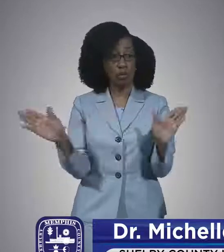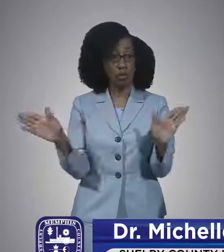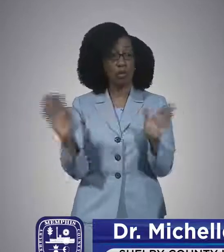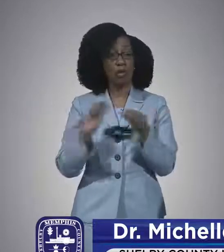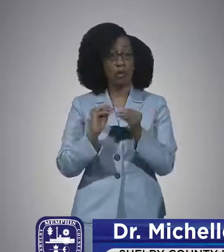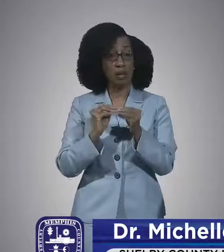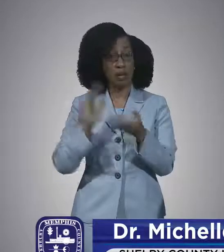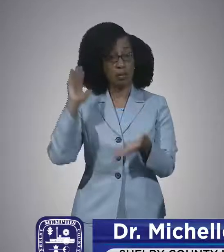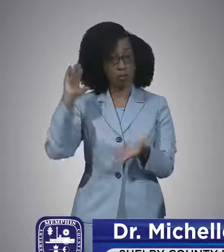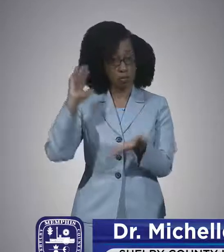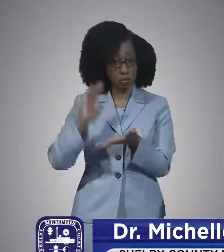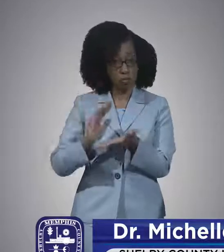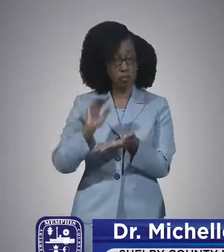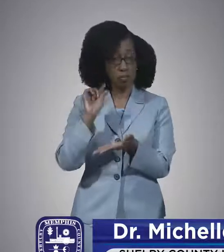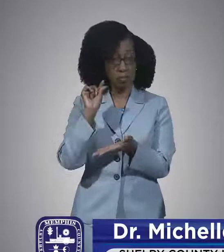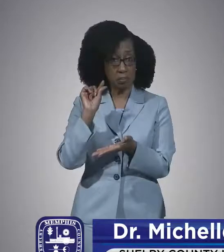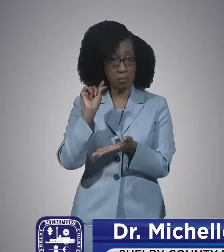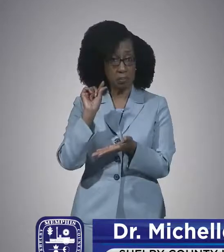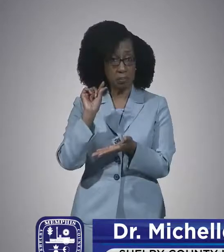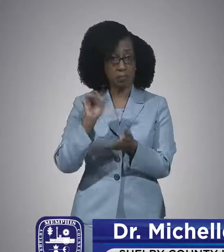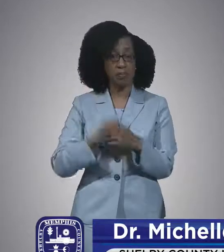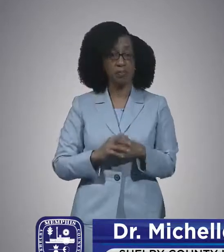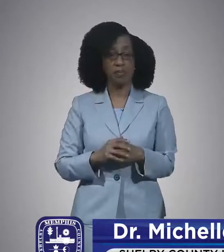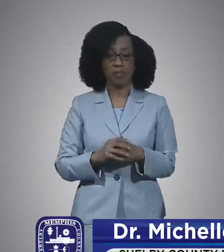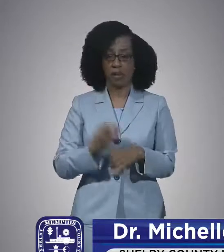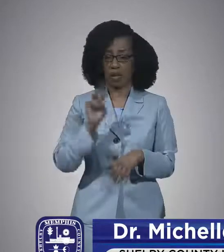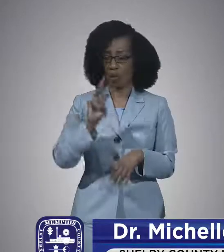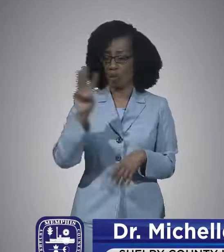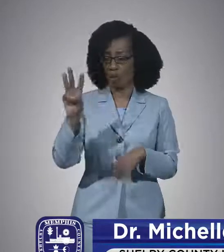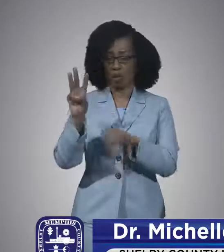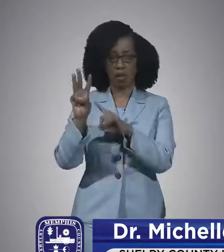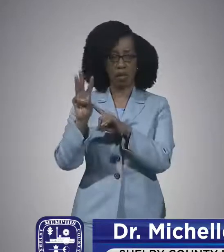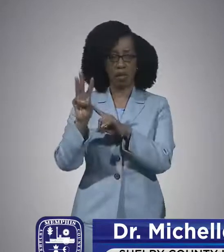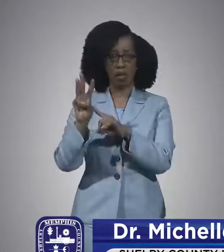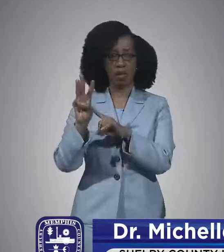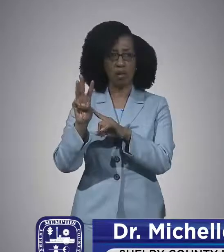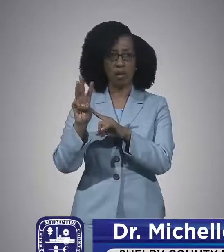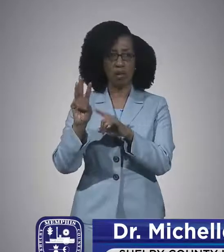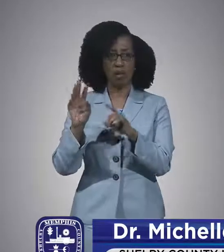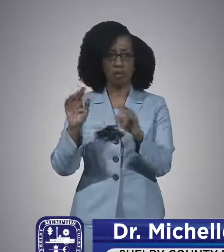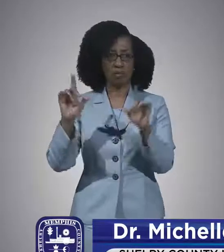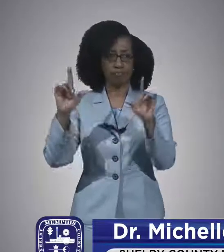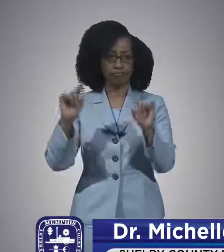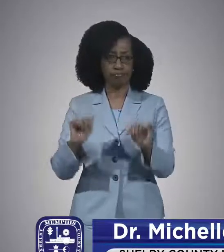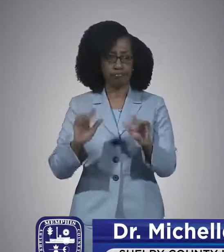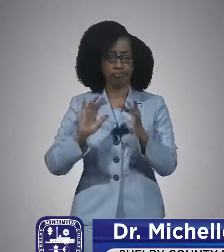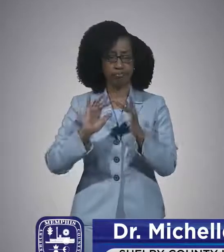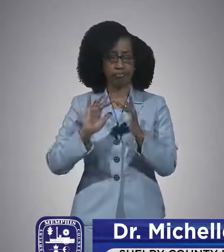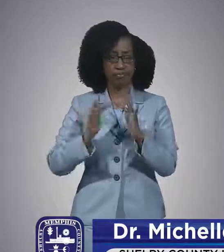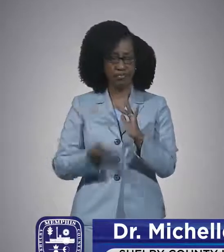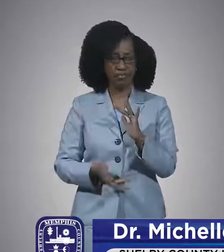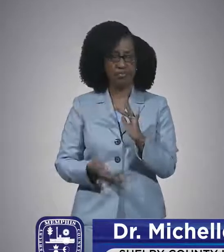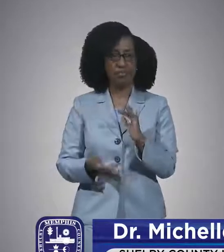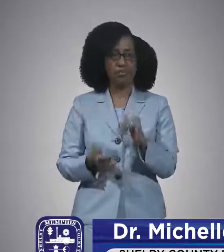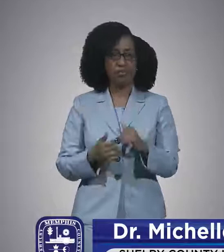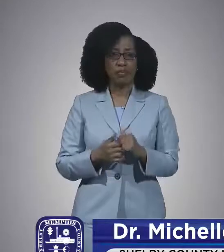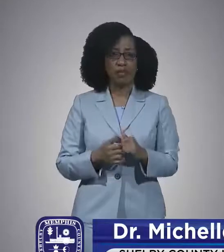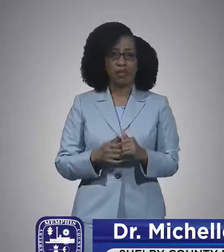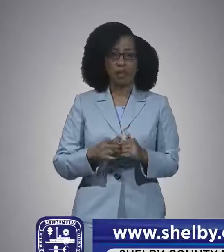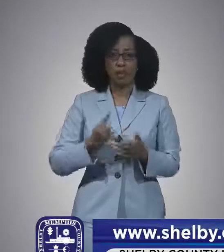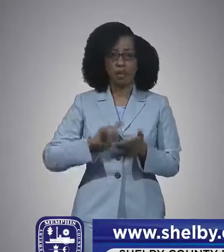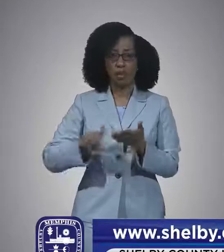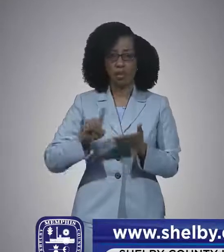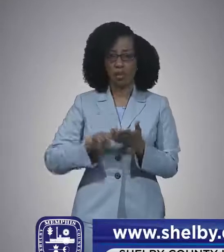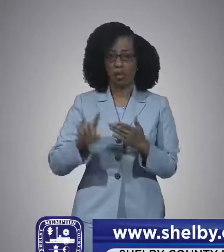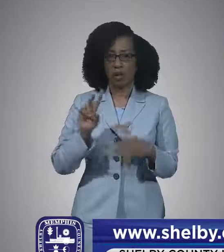have dropped a bit. As far as the website being down, we are in touch with the vendor who actually does those numbers, and we